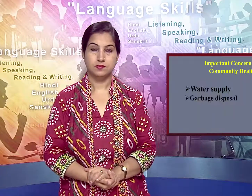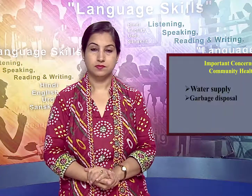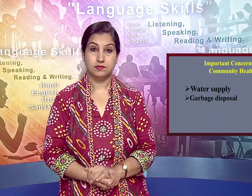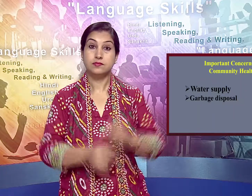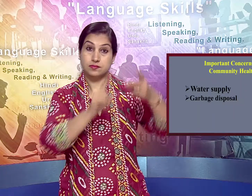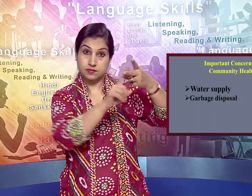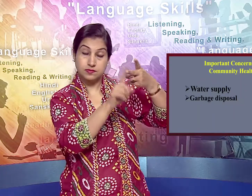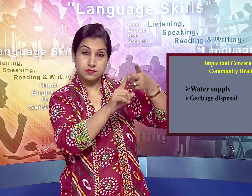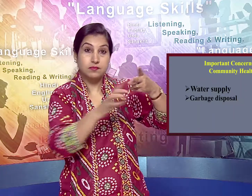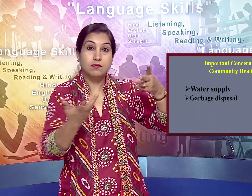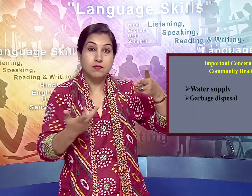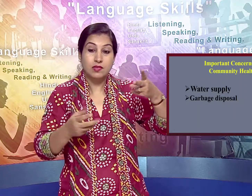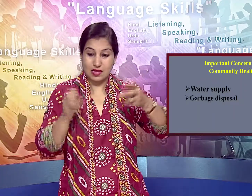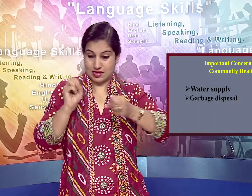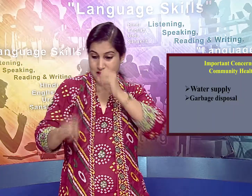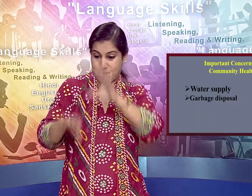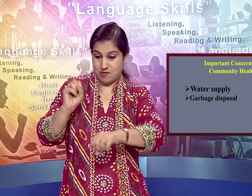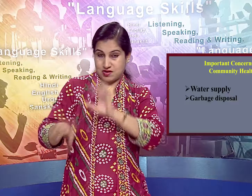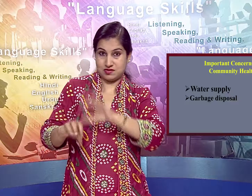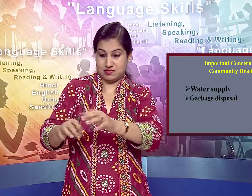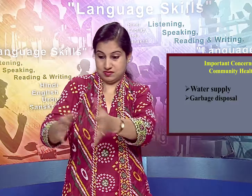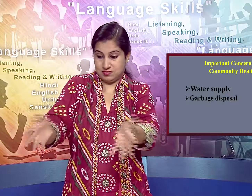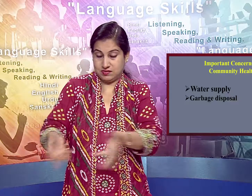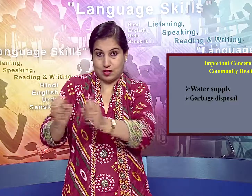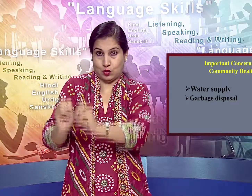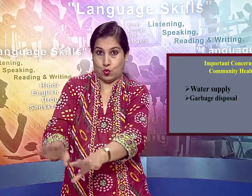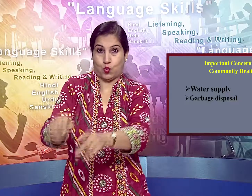The second point was garbage disposal.